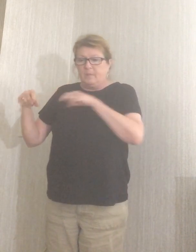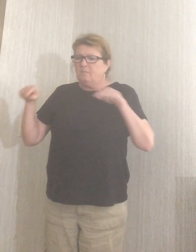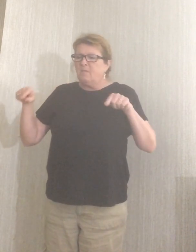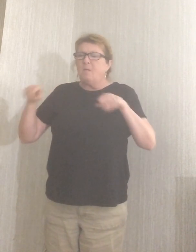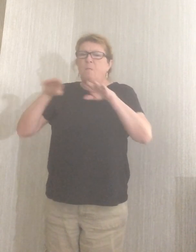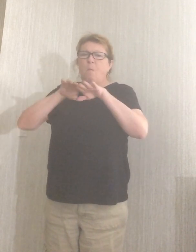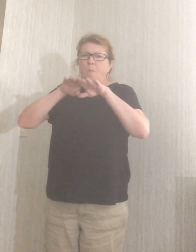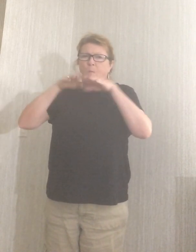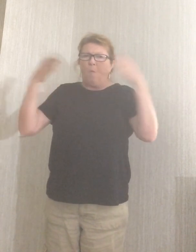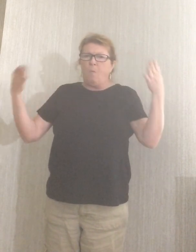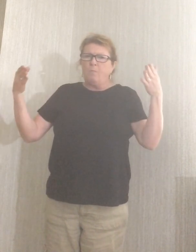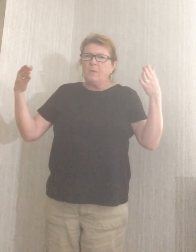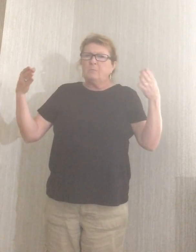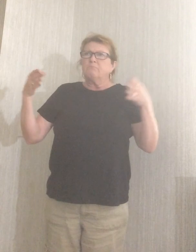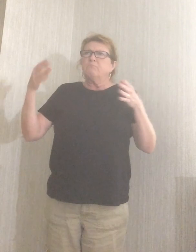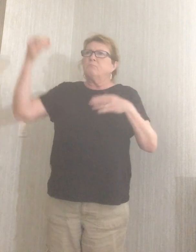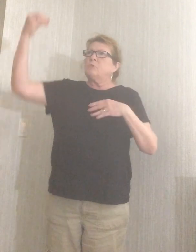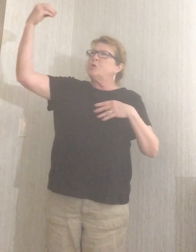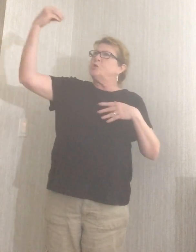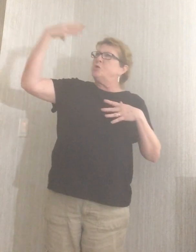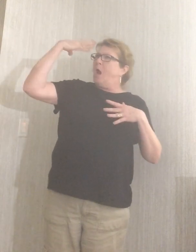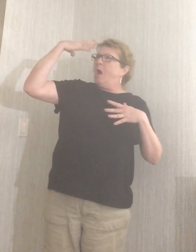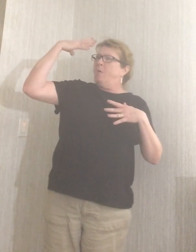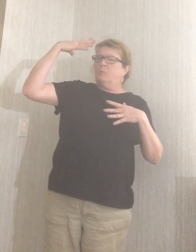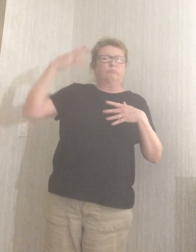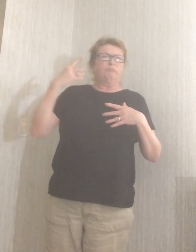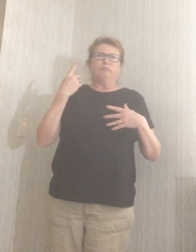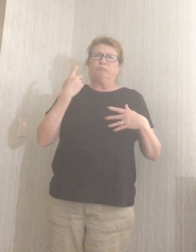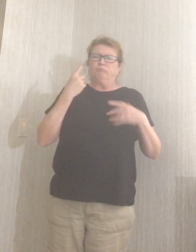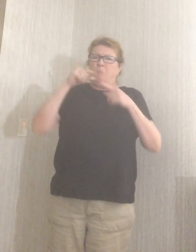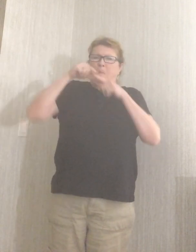or 5 pipes that rise up out of the sand.